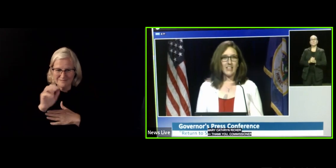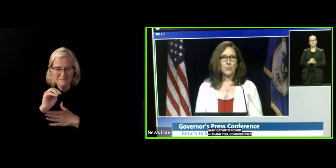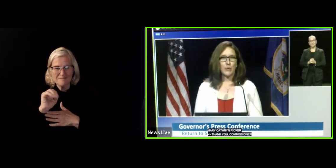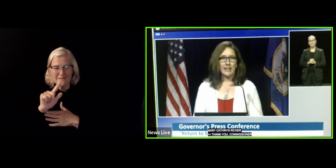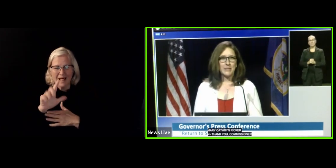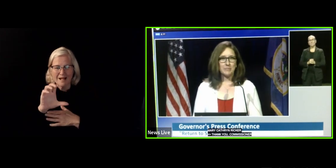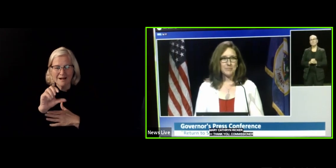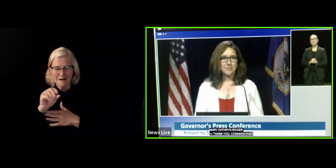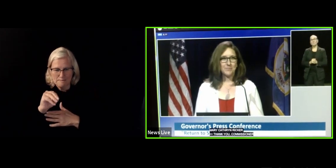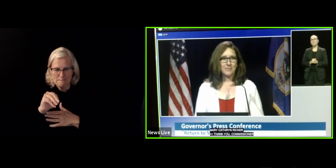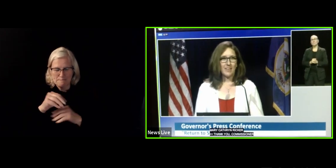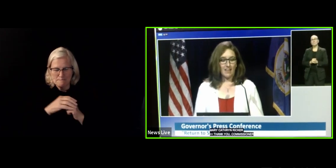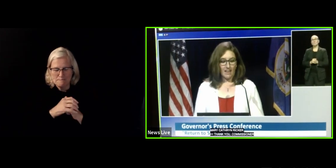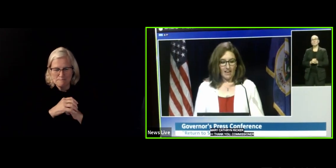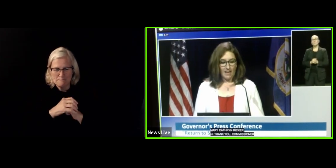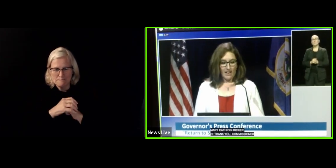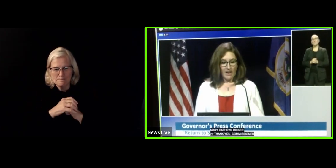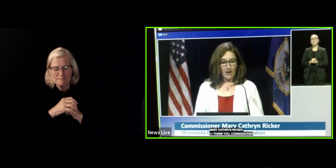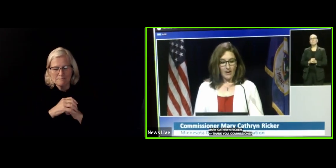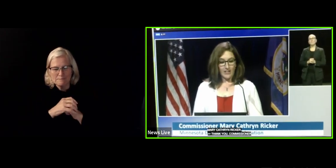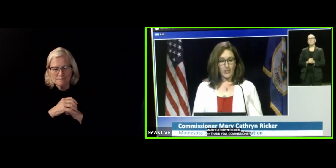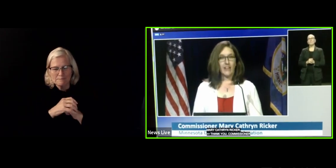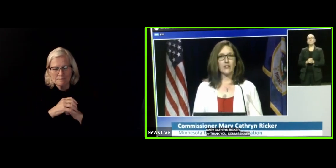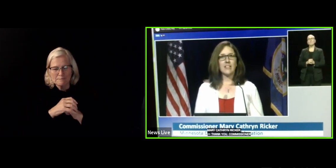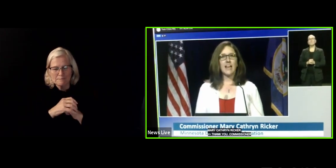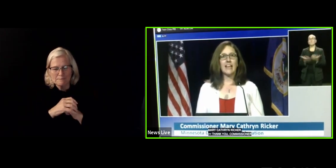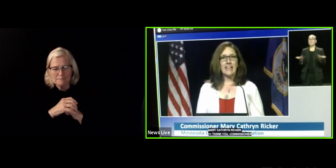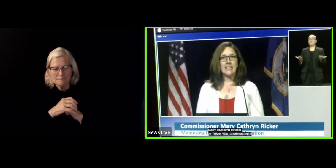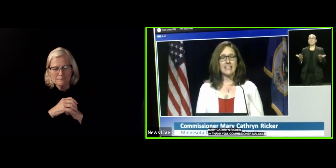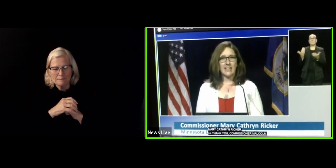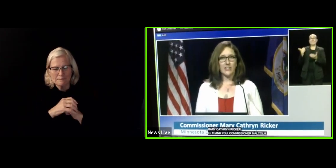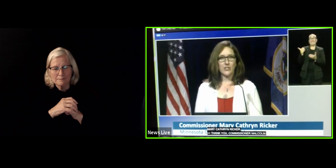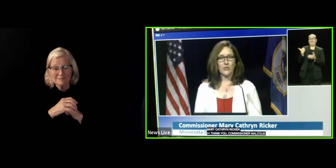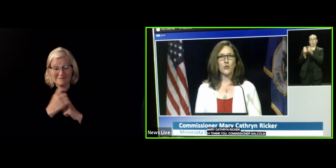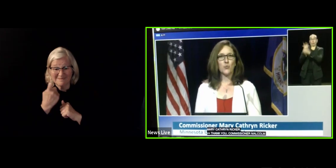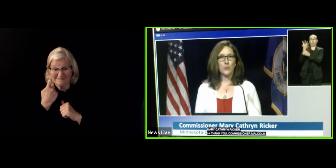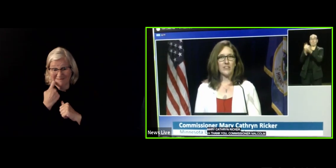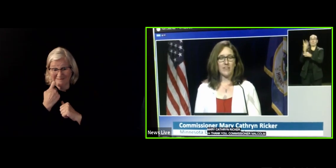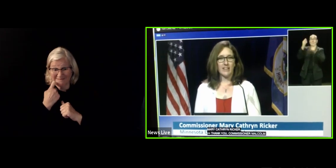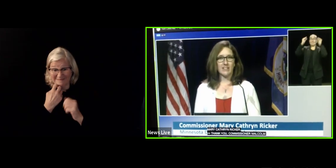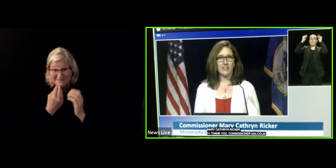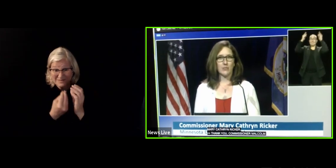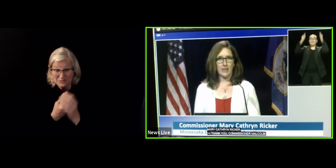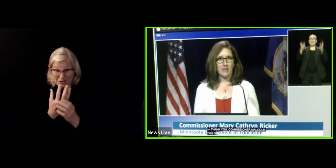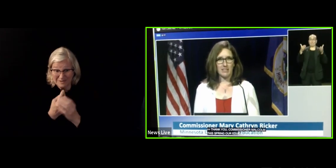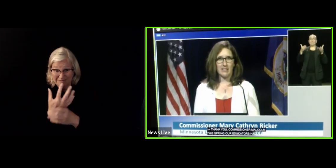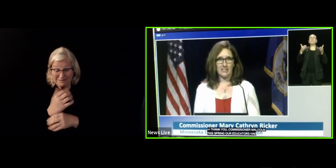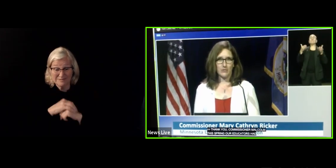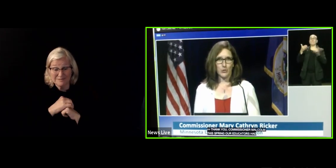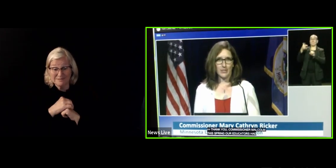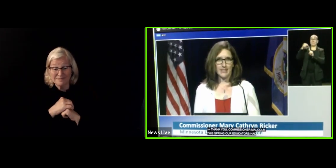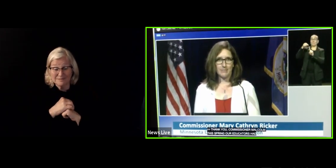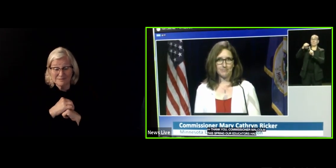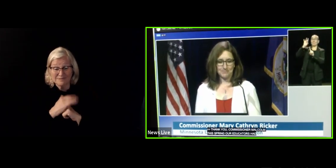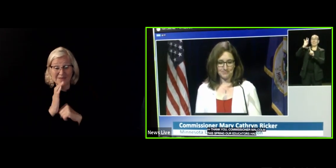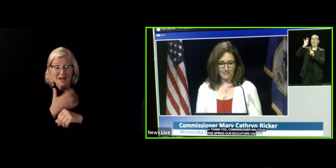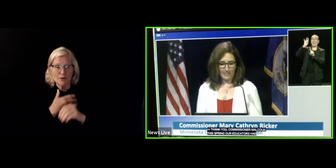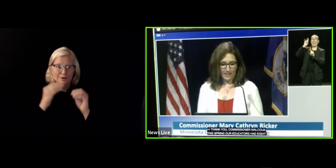This spring, our educators had 8 days to reinvent the way they met the needs of